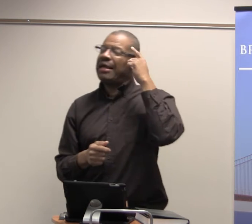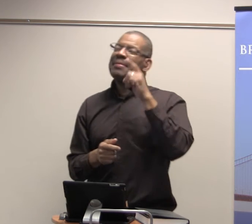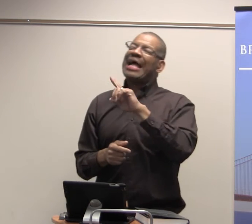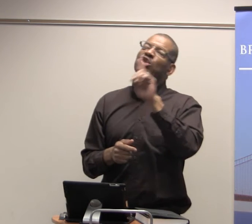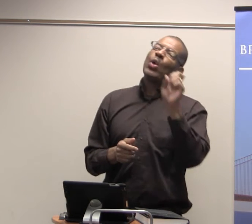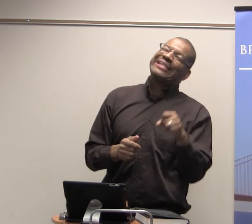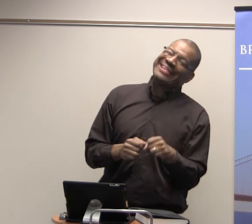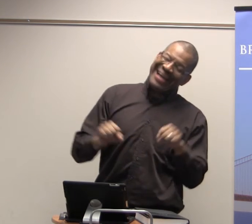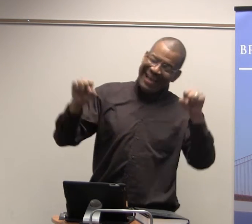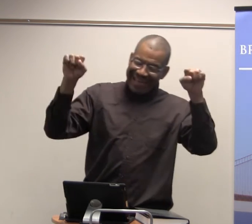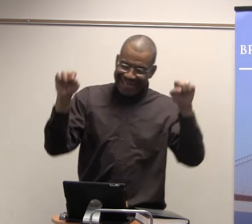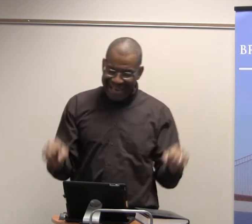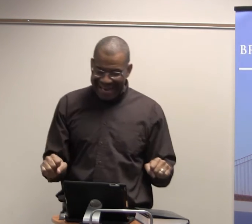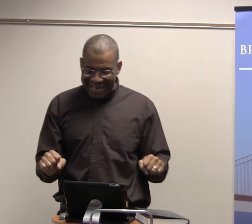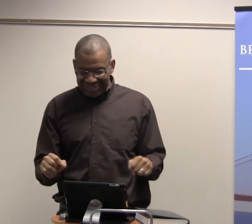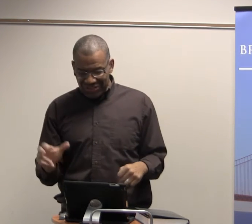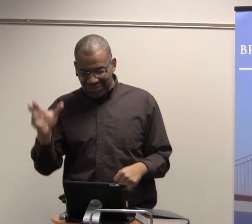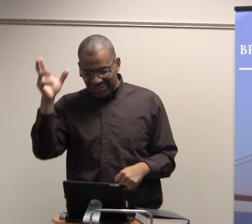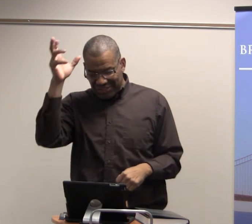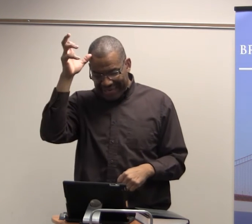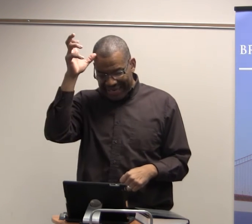Let me ask a question. Can Satan